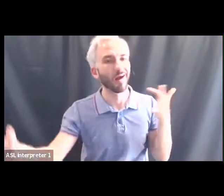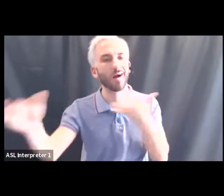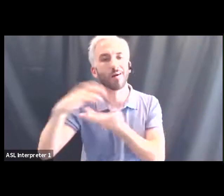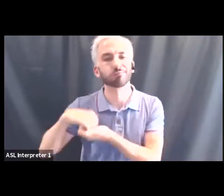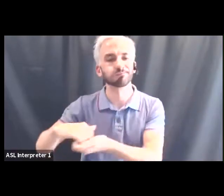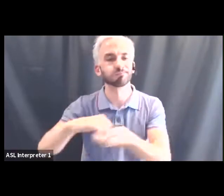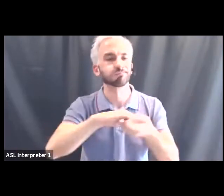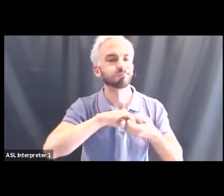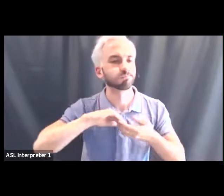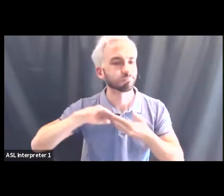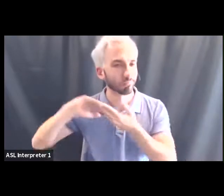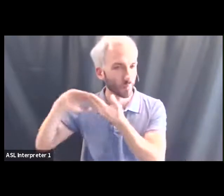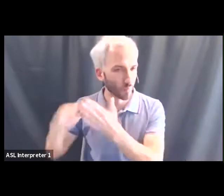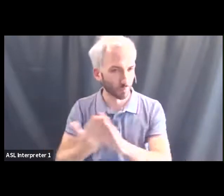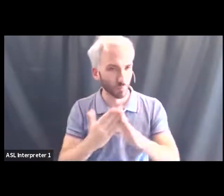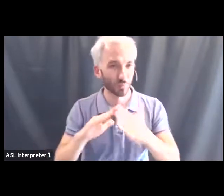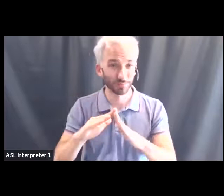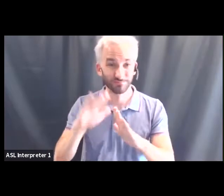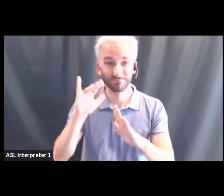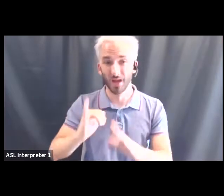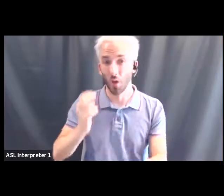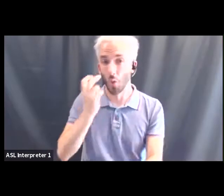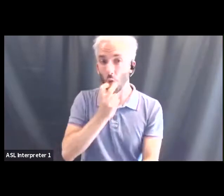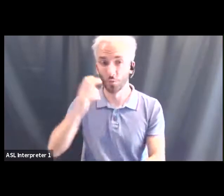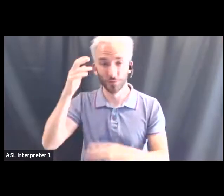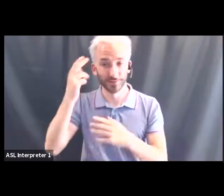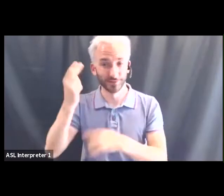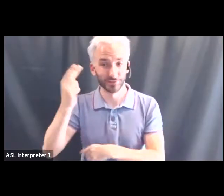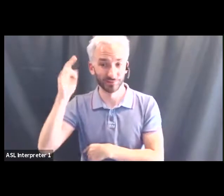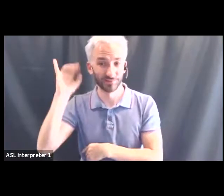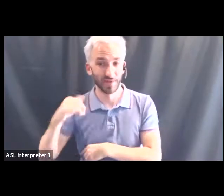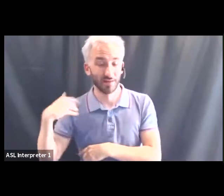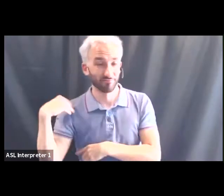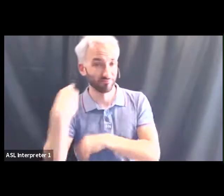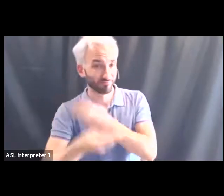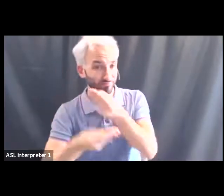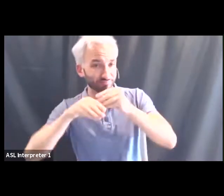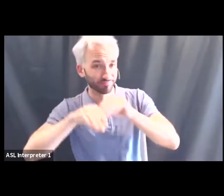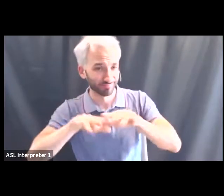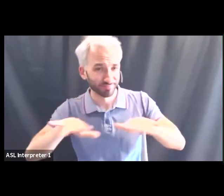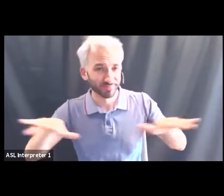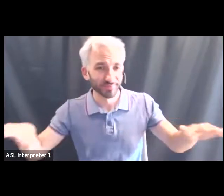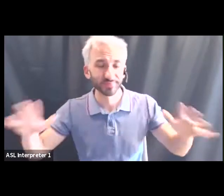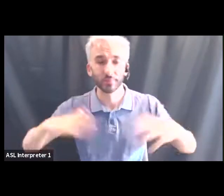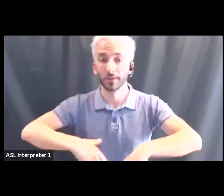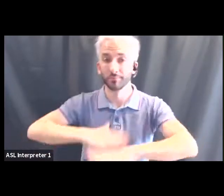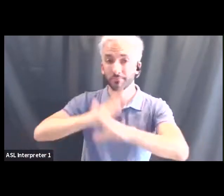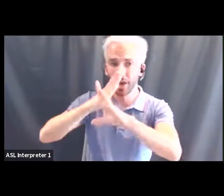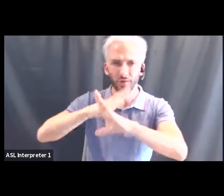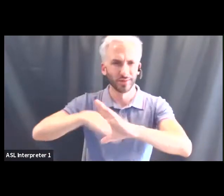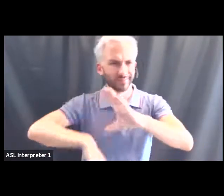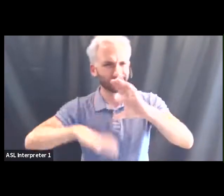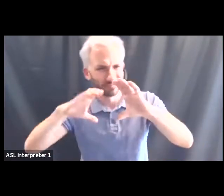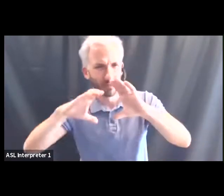and that's how oral histories are passed down. That's how we break barriers and